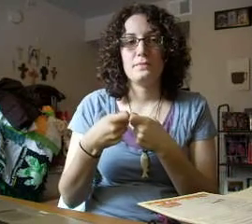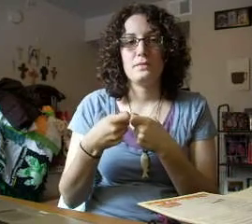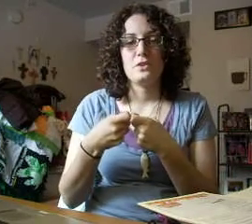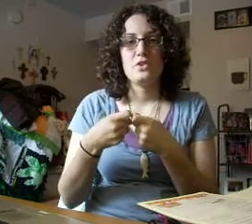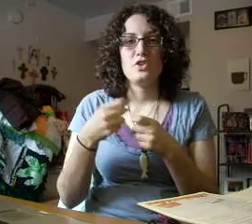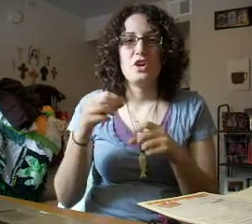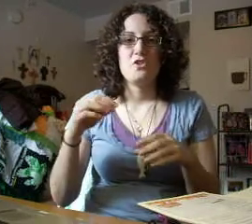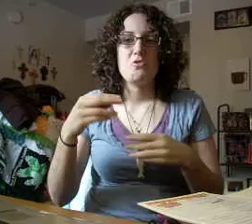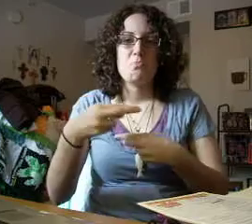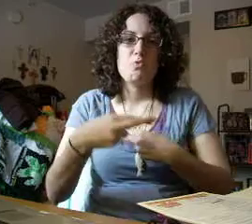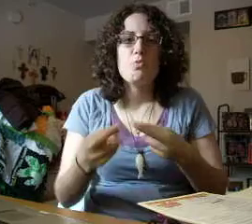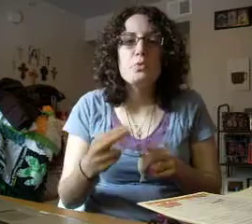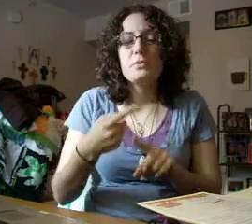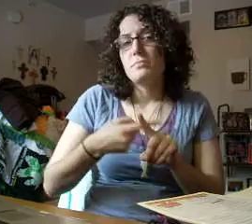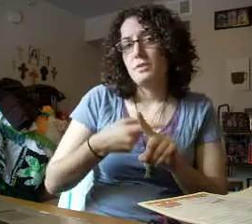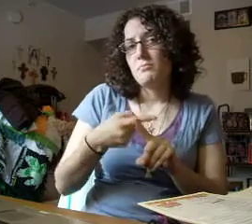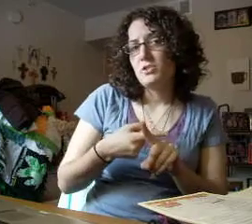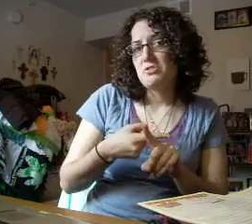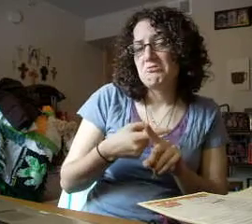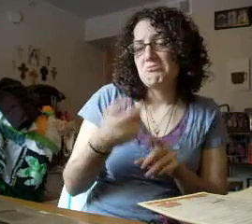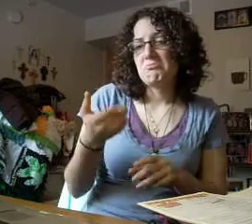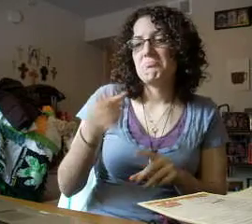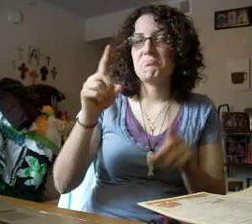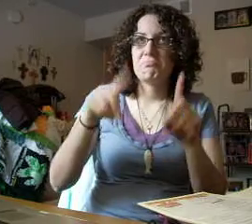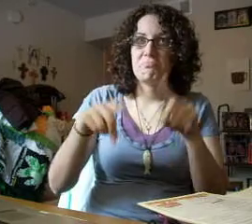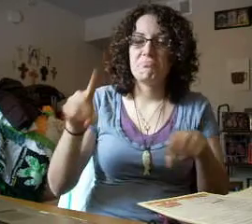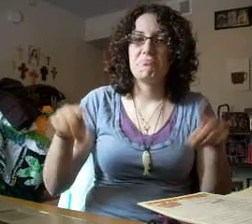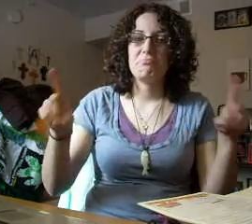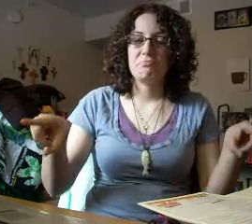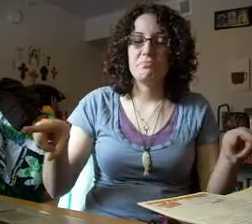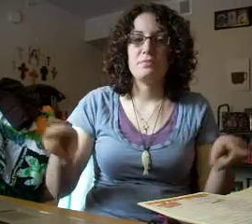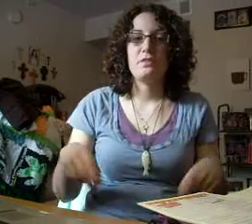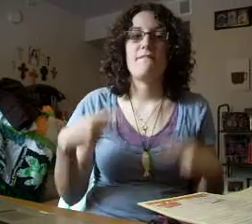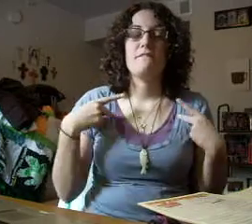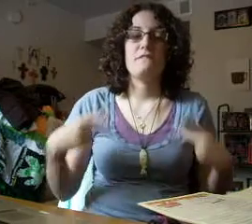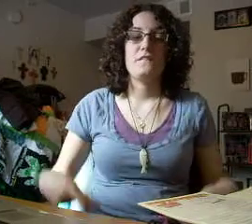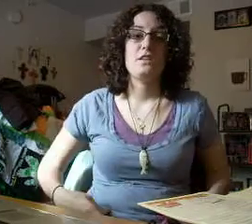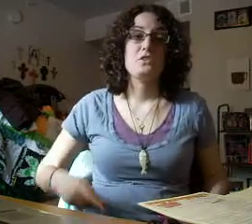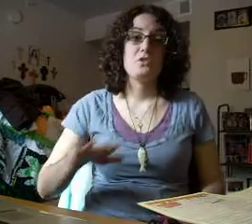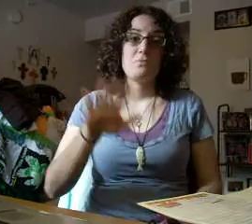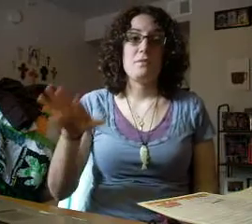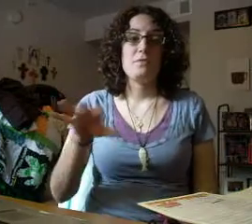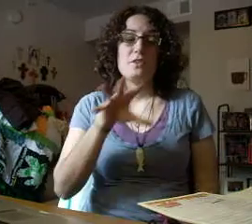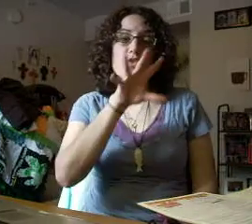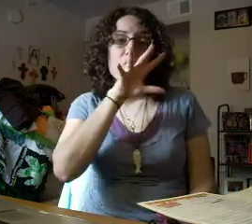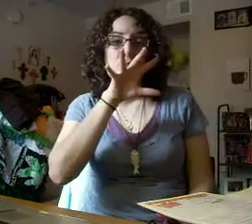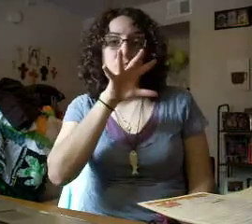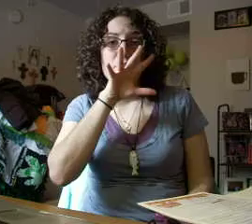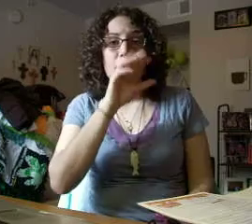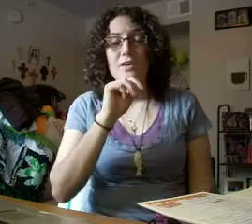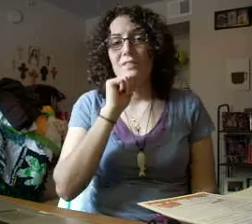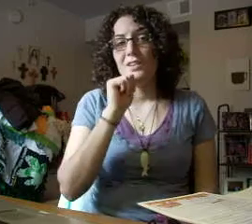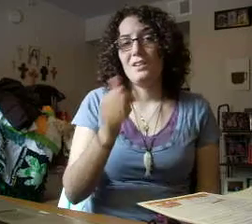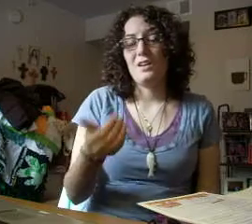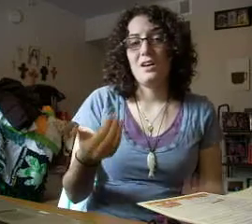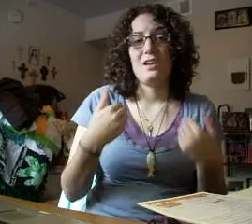and so forth. Physical properties can be observed without any change to the